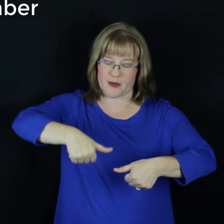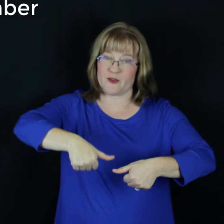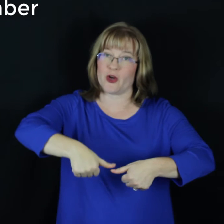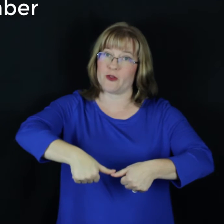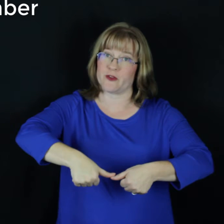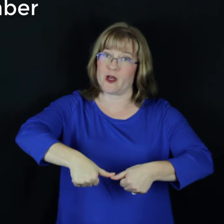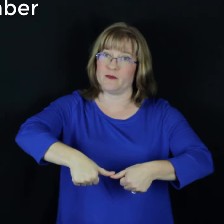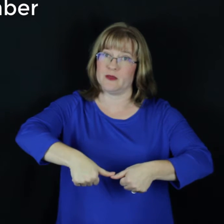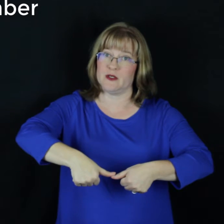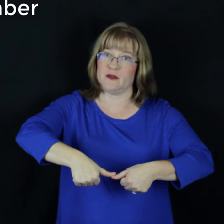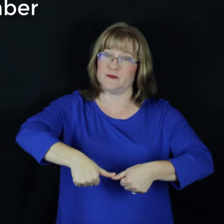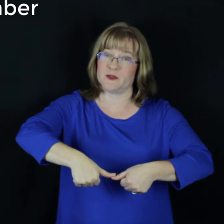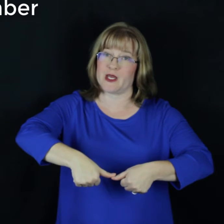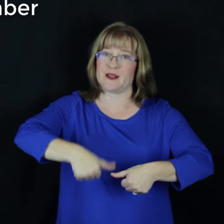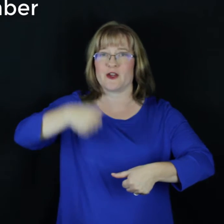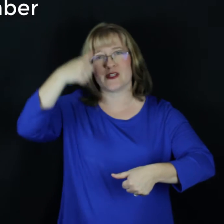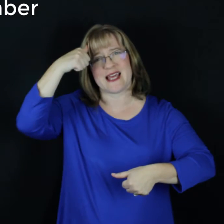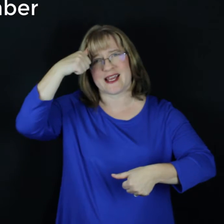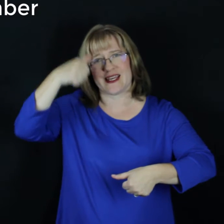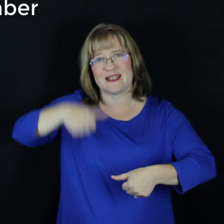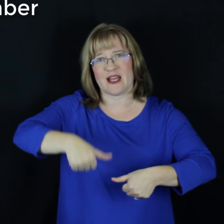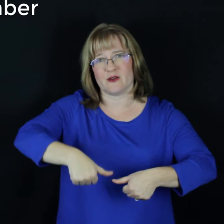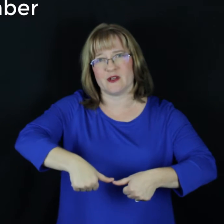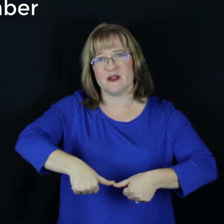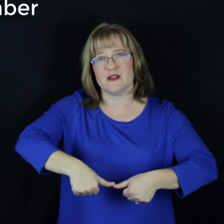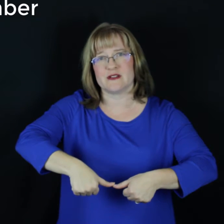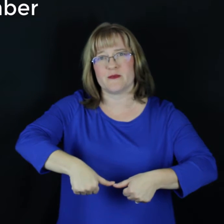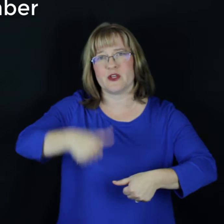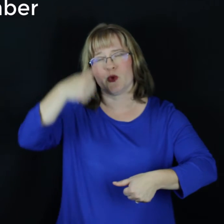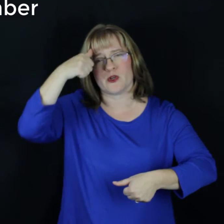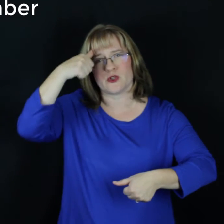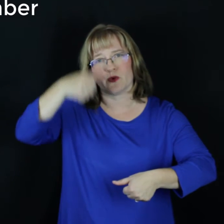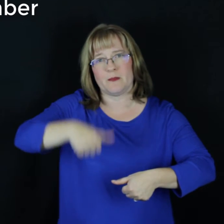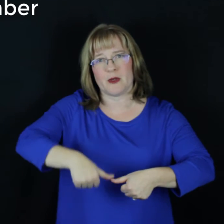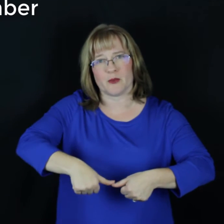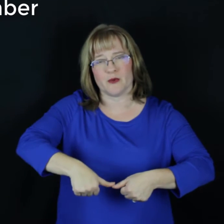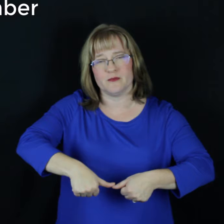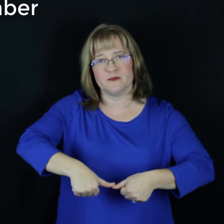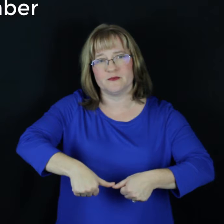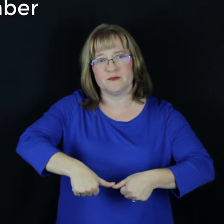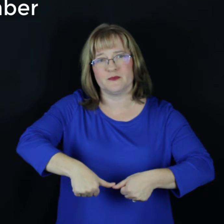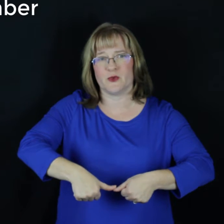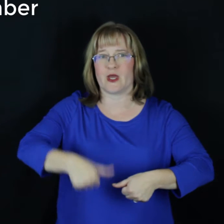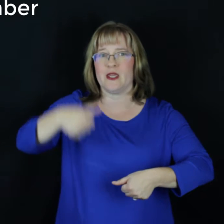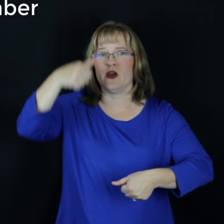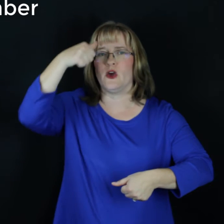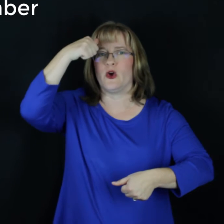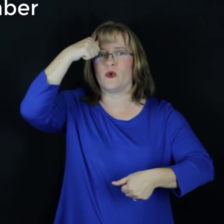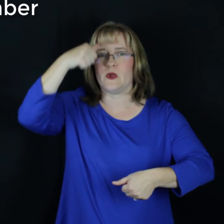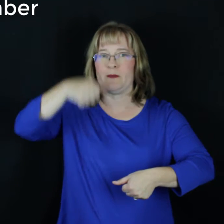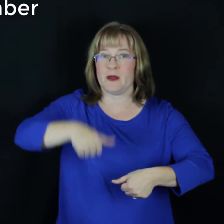of your other thumb. Okay, like you're tacking down something you want to remember. Okay,